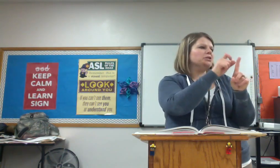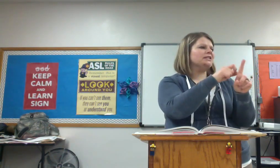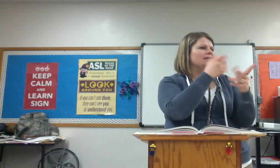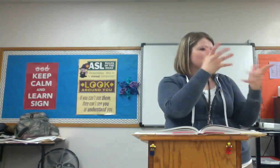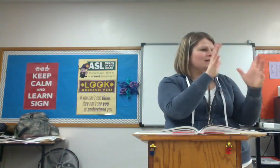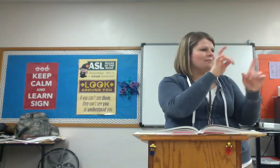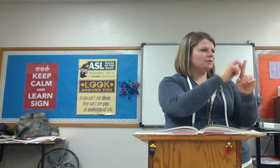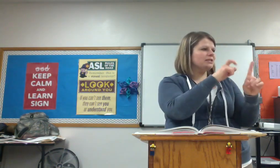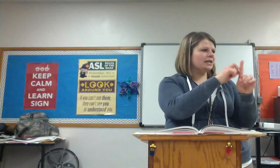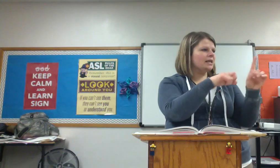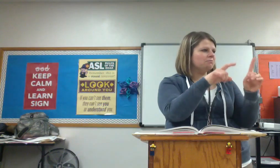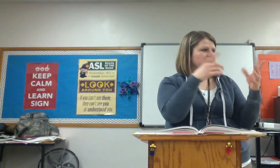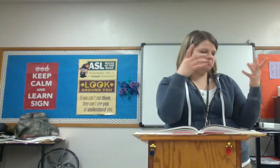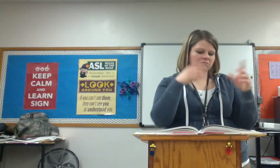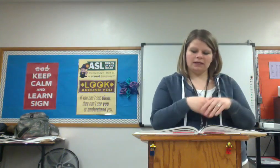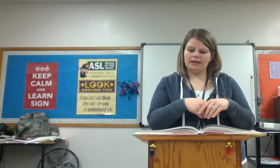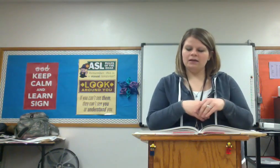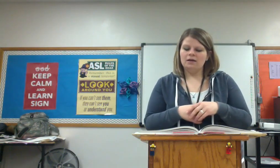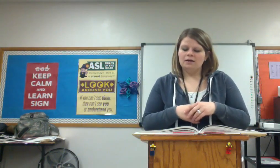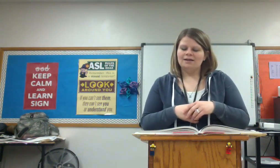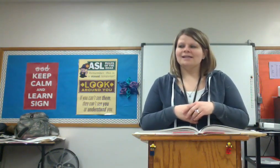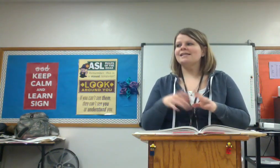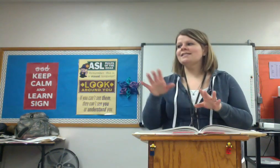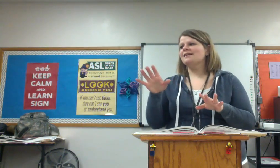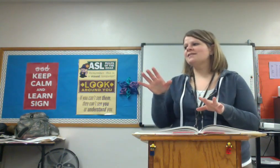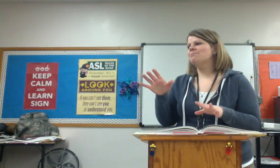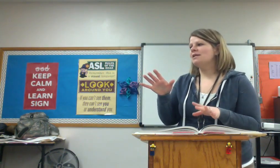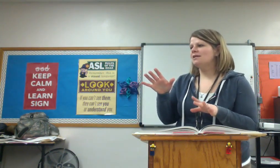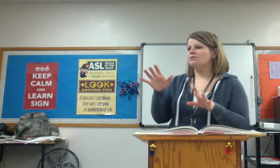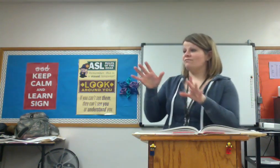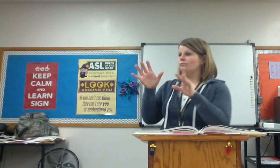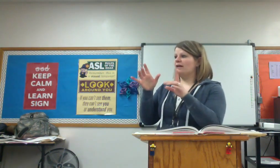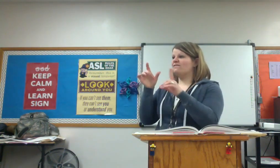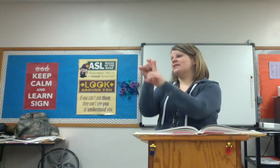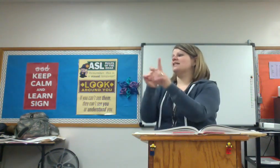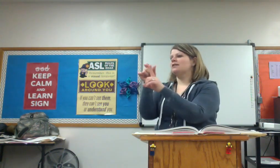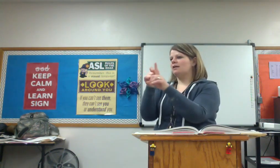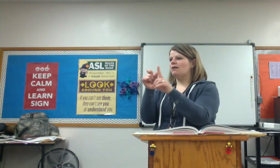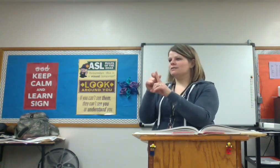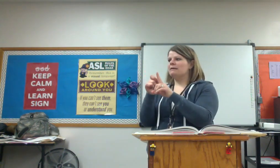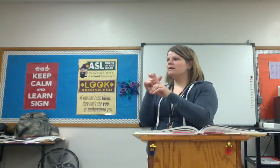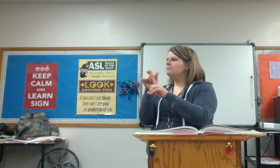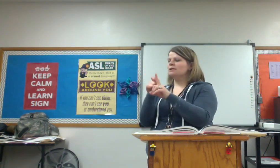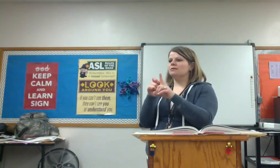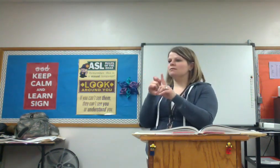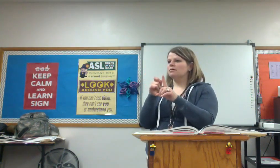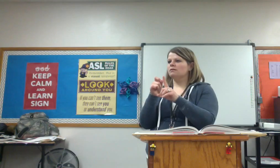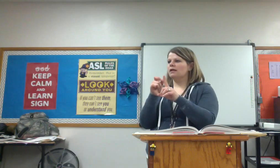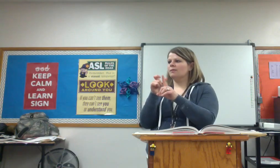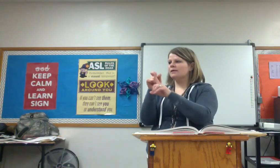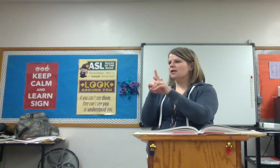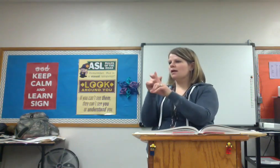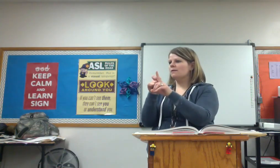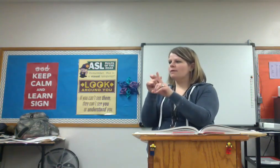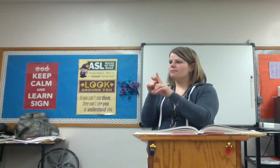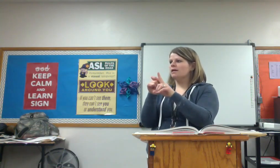bully, like stop bullying them, okay? Because this doesn't mean like physically all the time. It can mean like you're picking on them by making